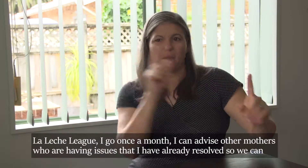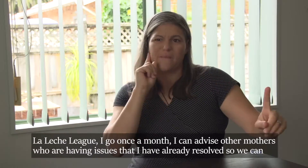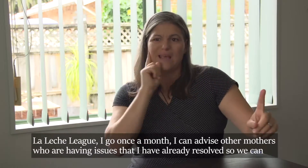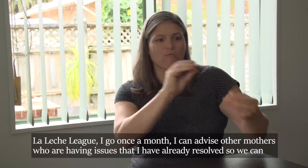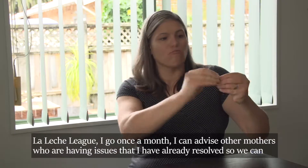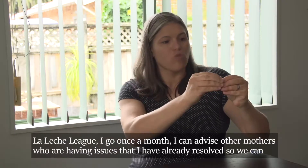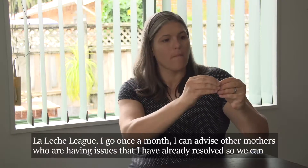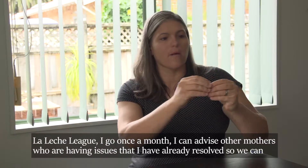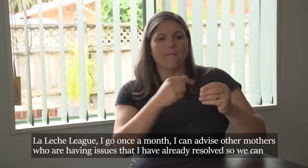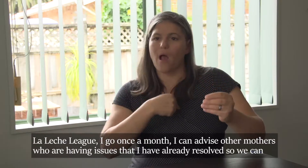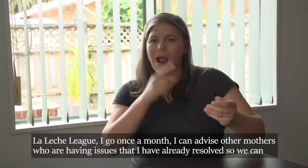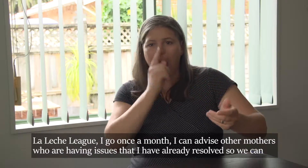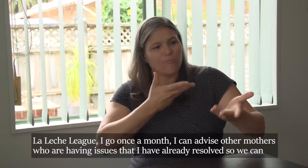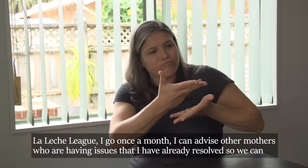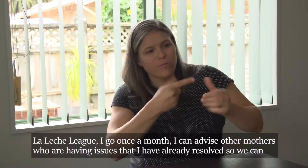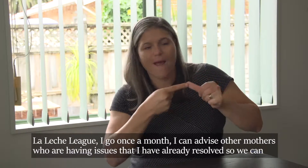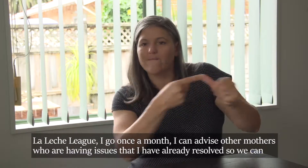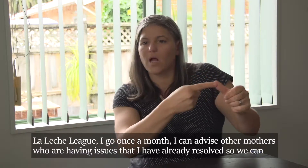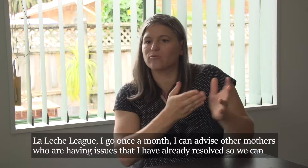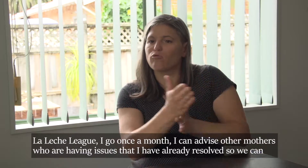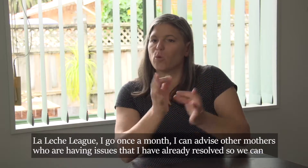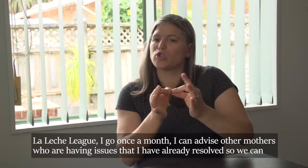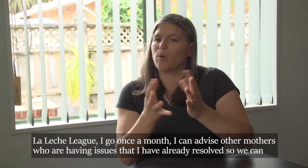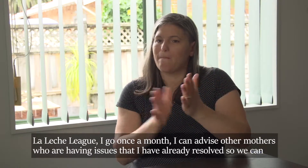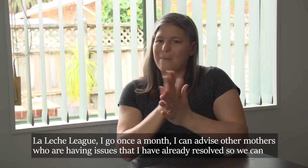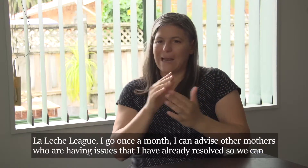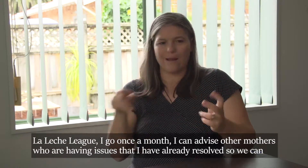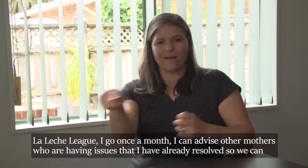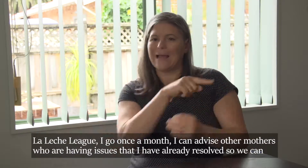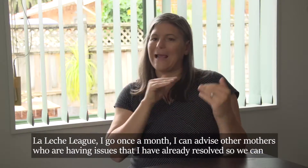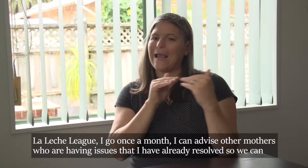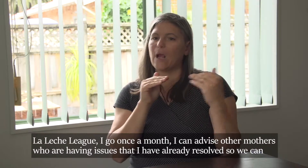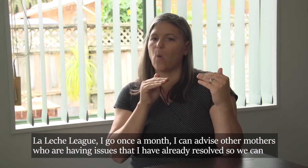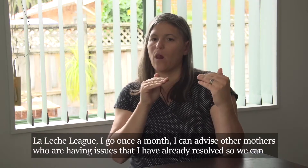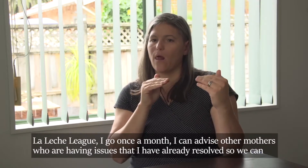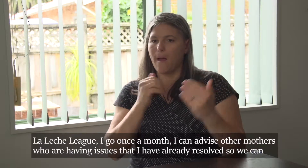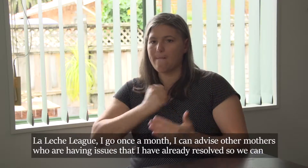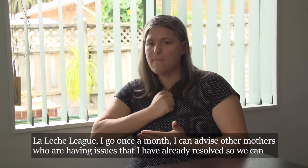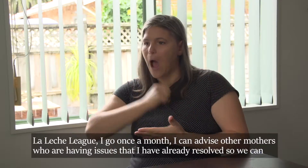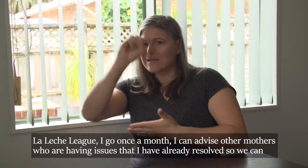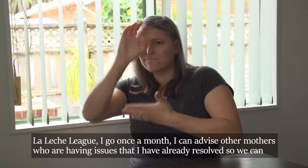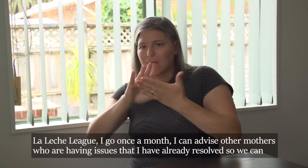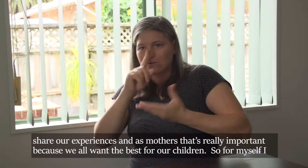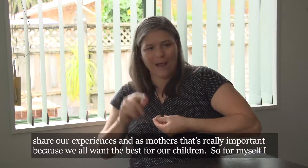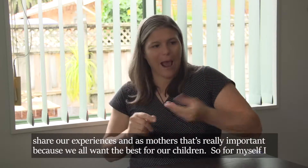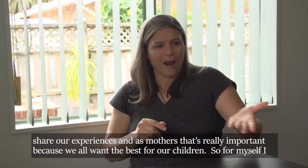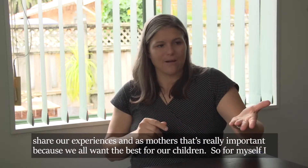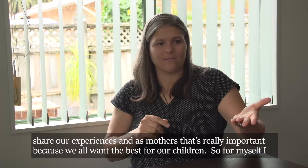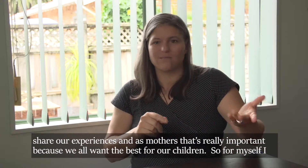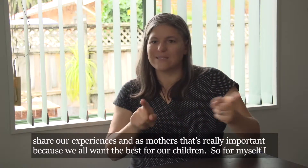can advise other mothers who are having issues that I've already resolved, so we can share our